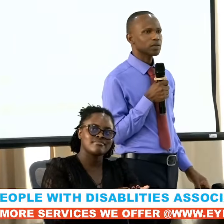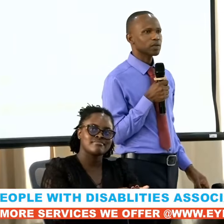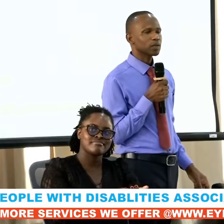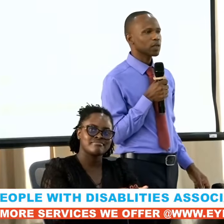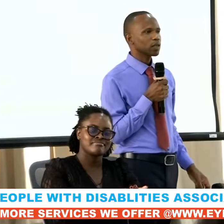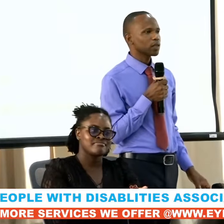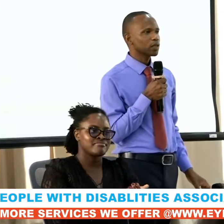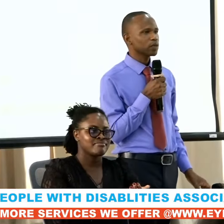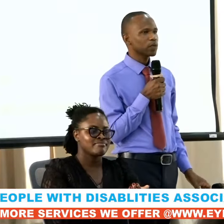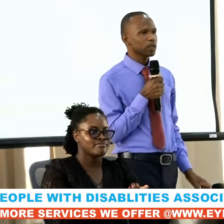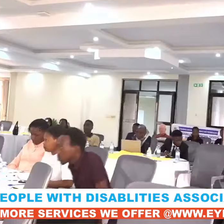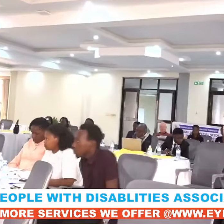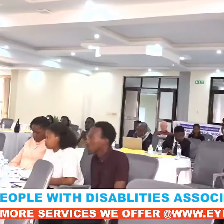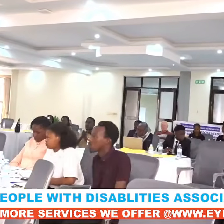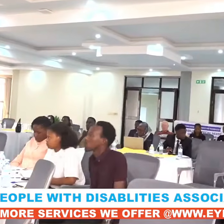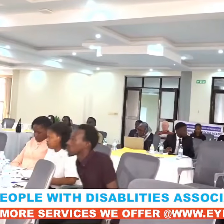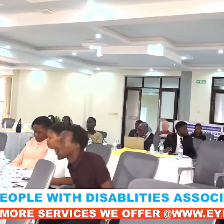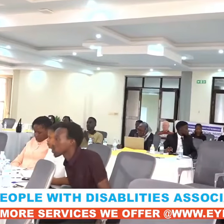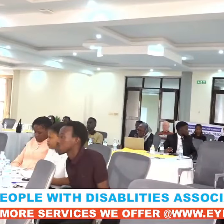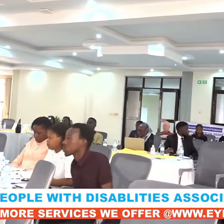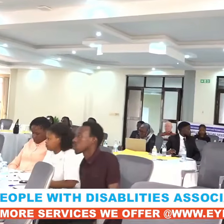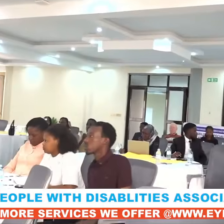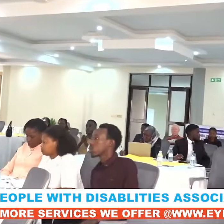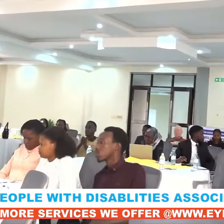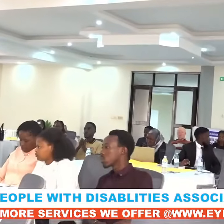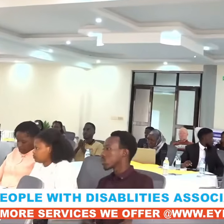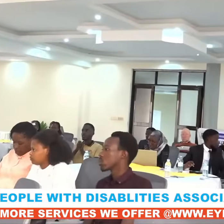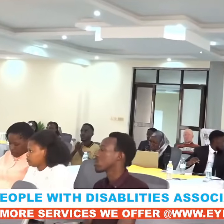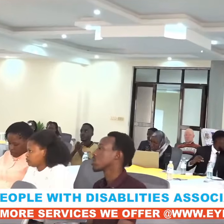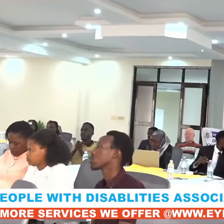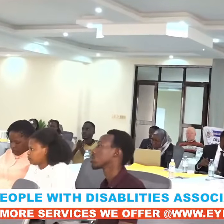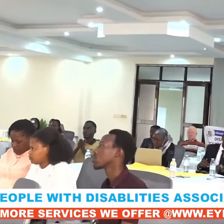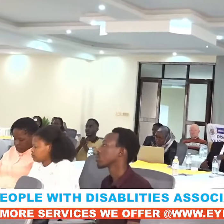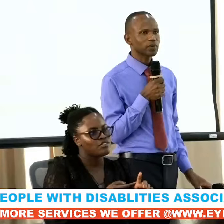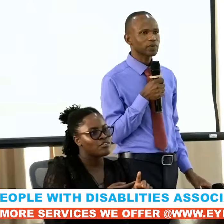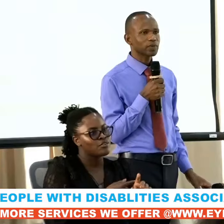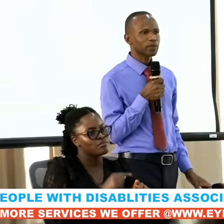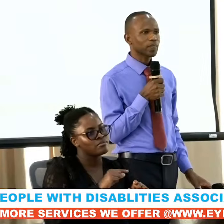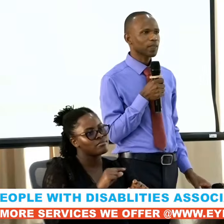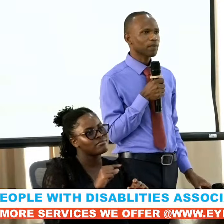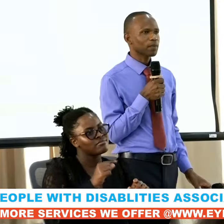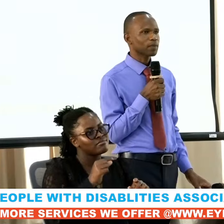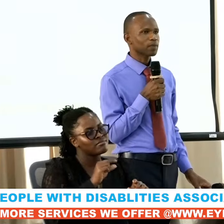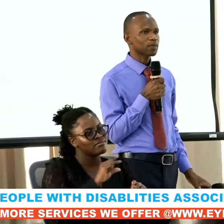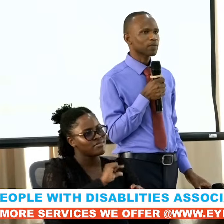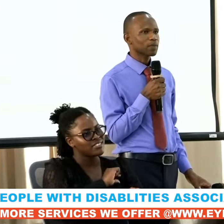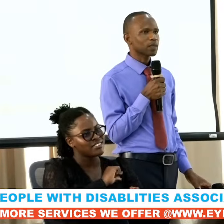Yes. Then we had students from gender.